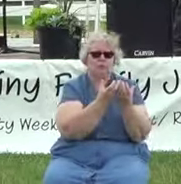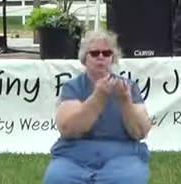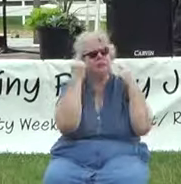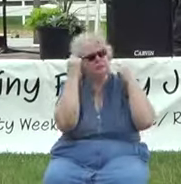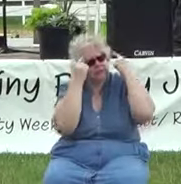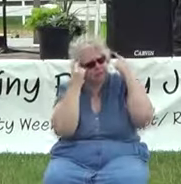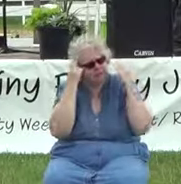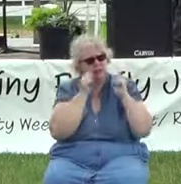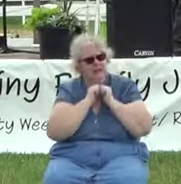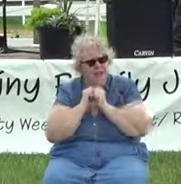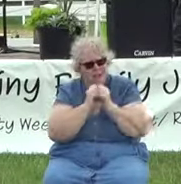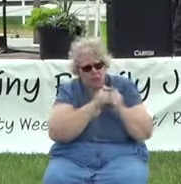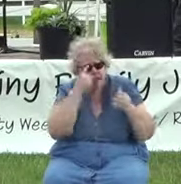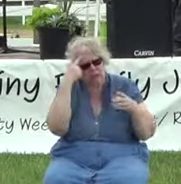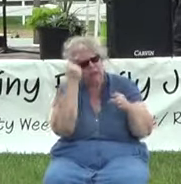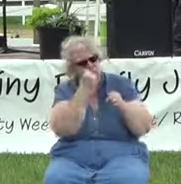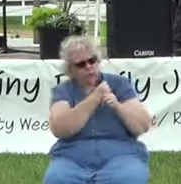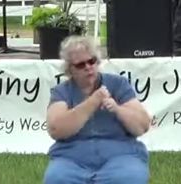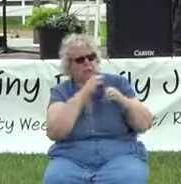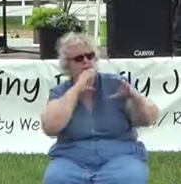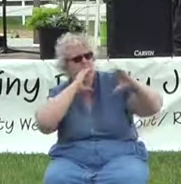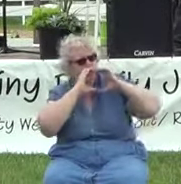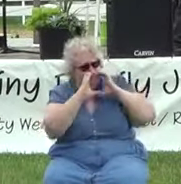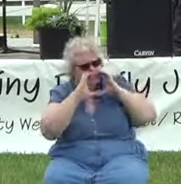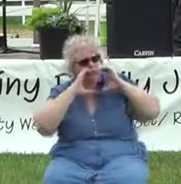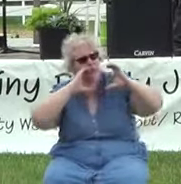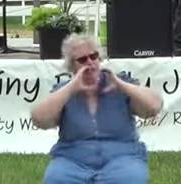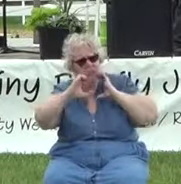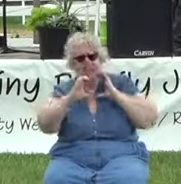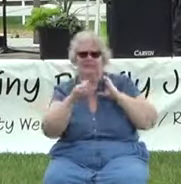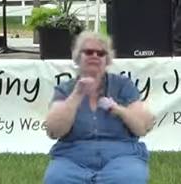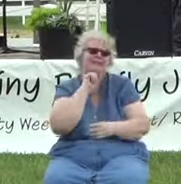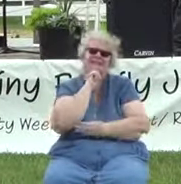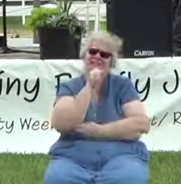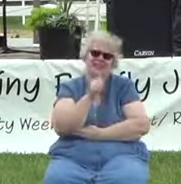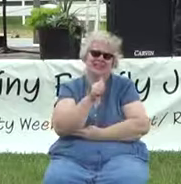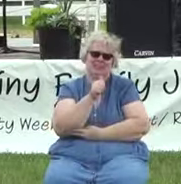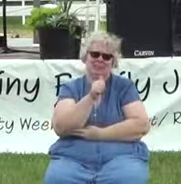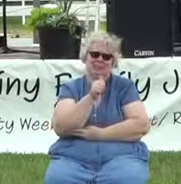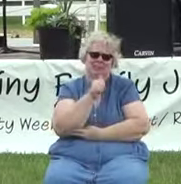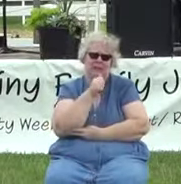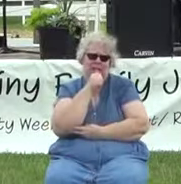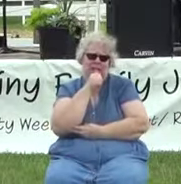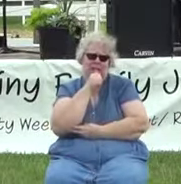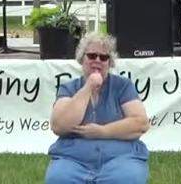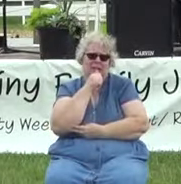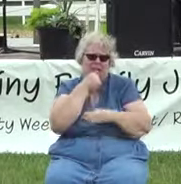in each other, and communicate with each other, and not just be the Christians inside of our